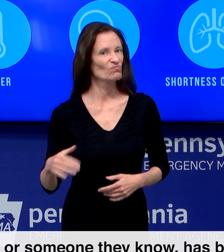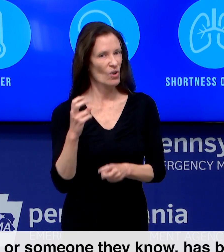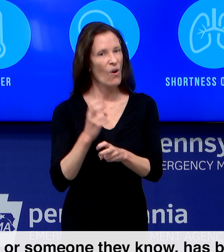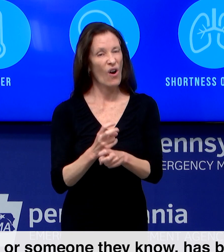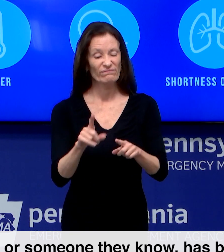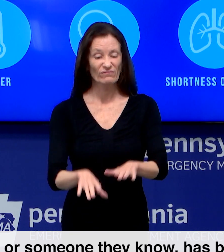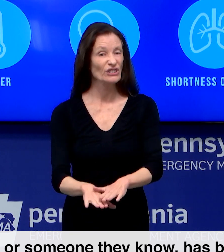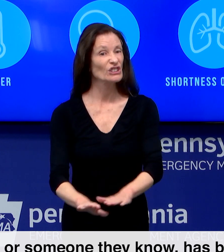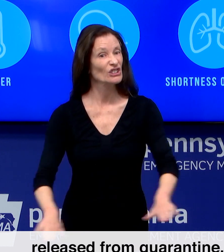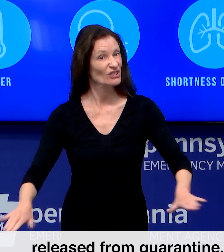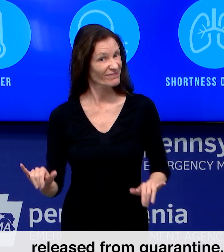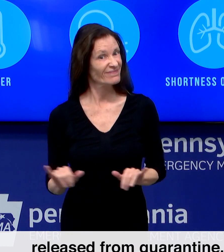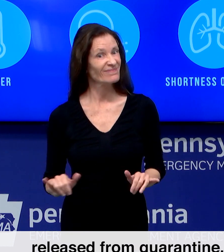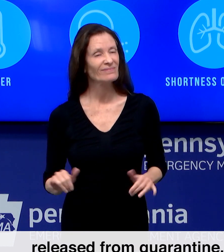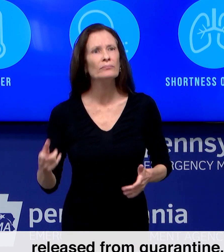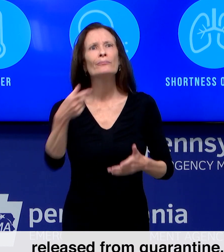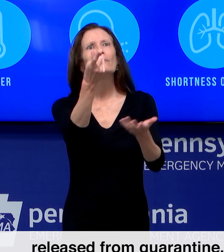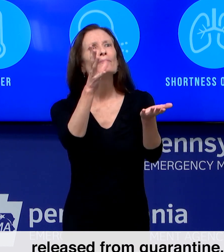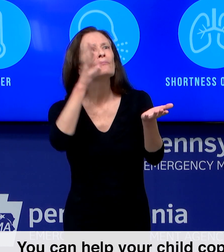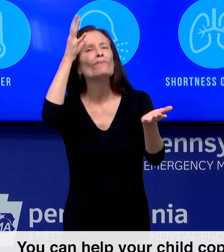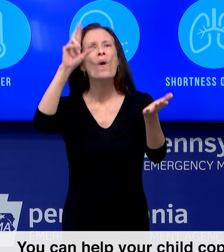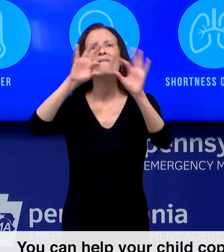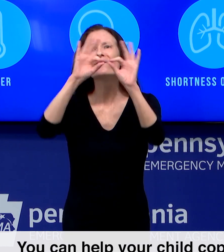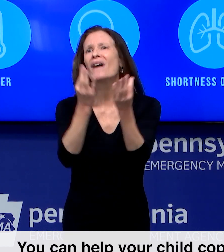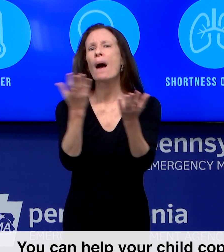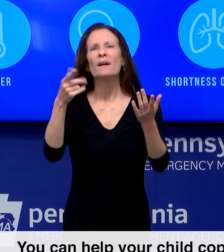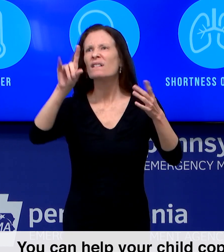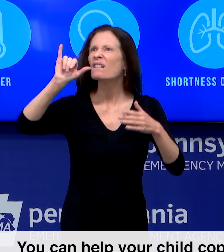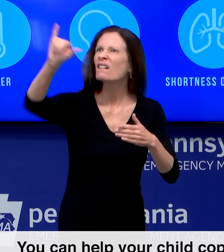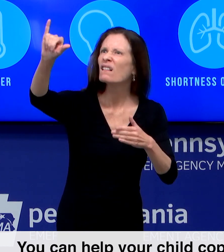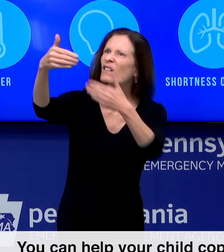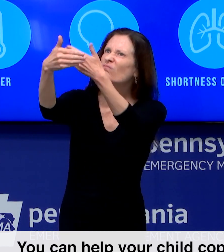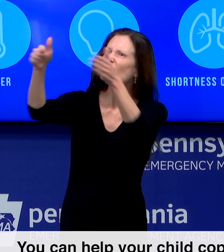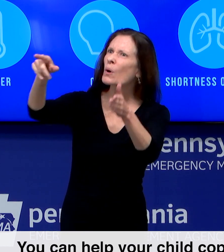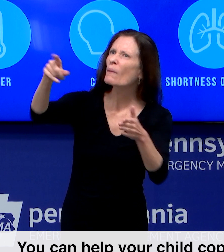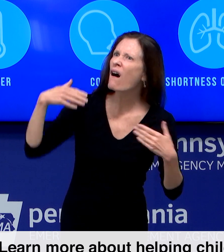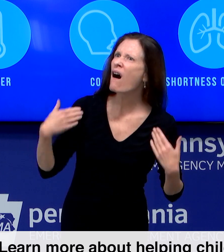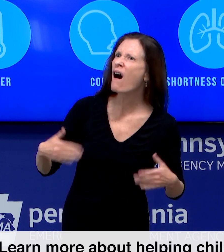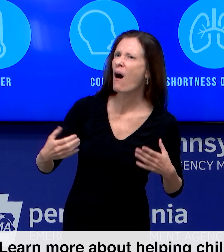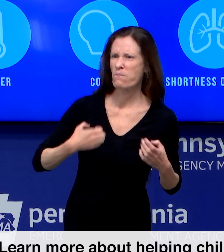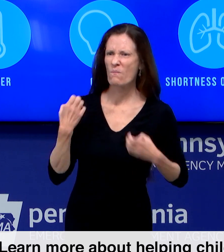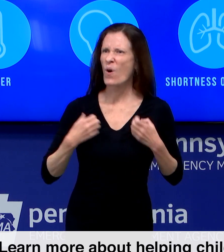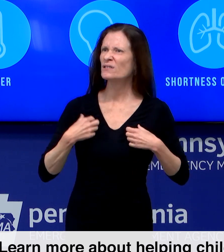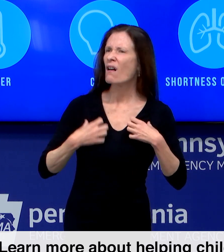know has been released from quarantine. You can help your child cope. Learn more about helping children